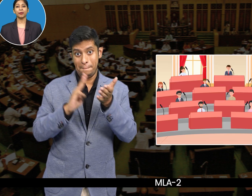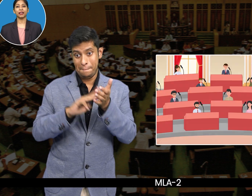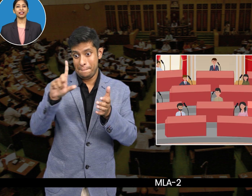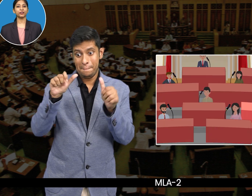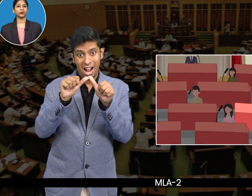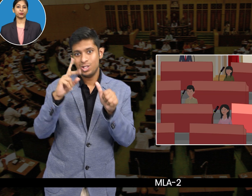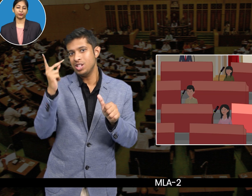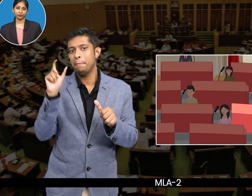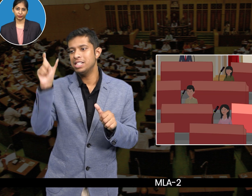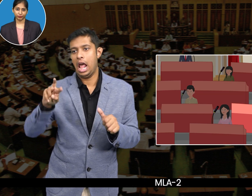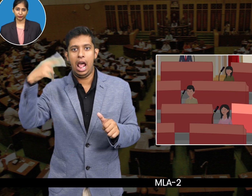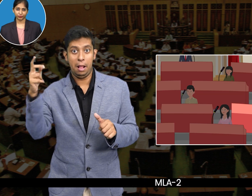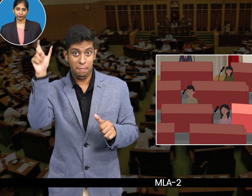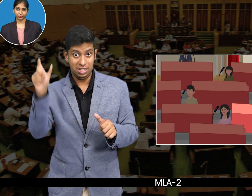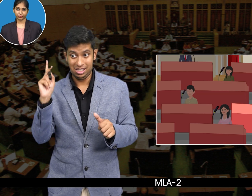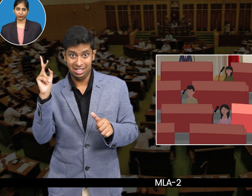MLA 2.